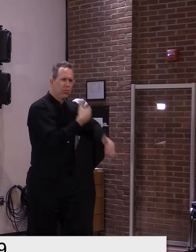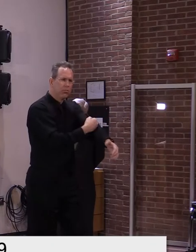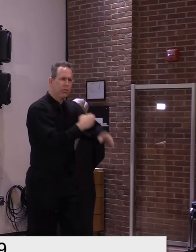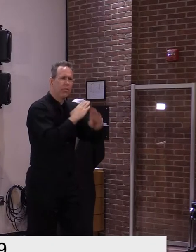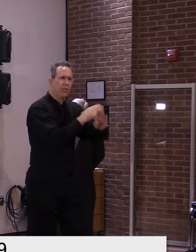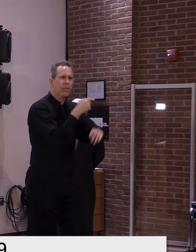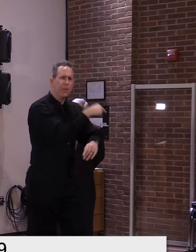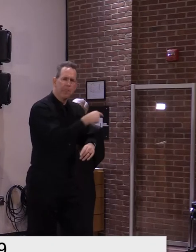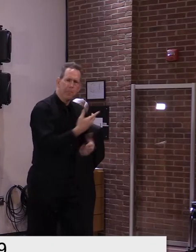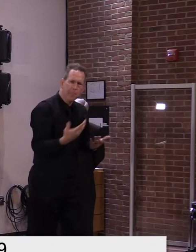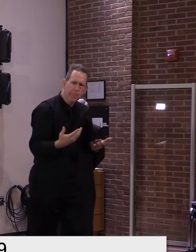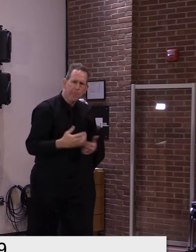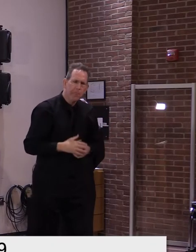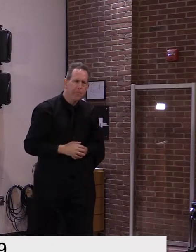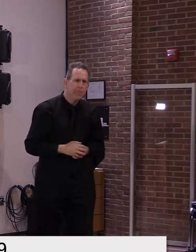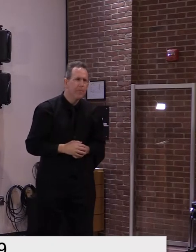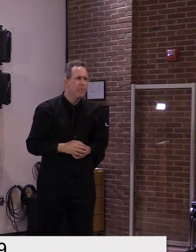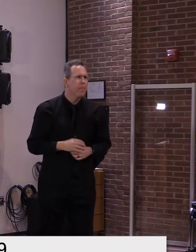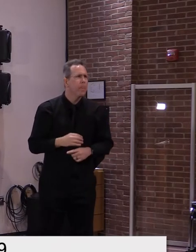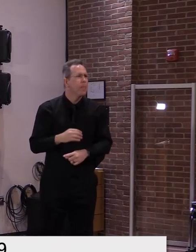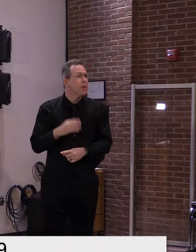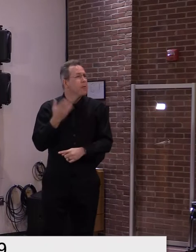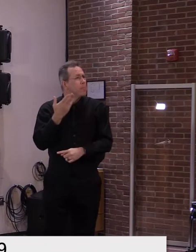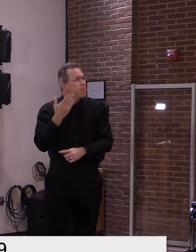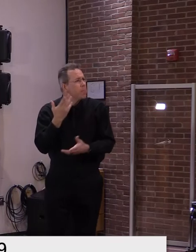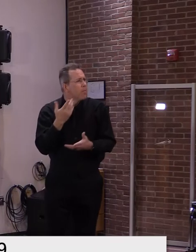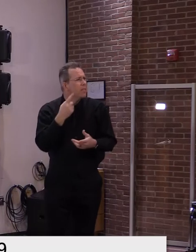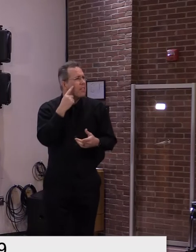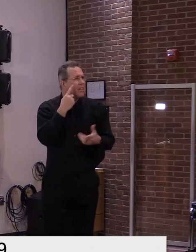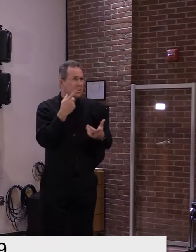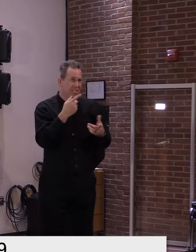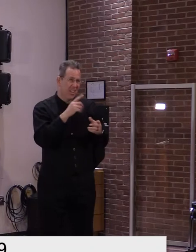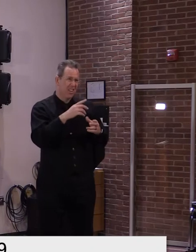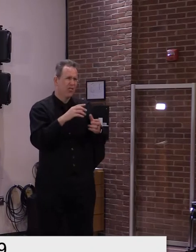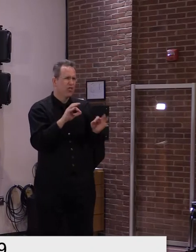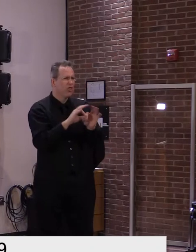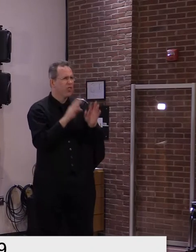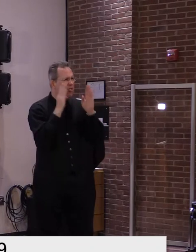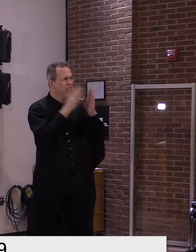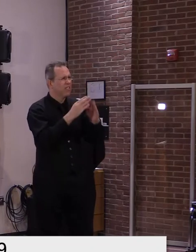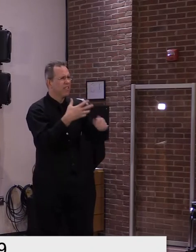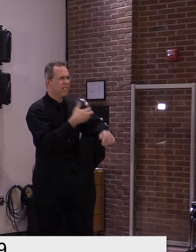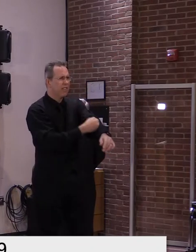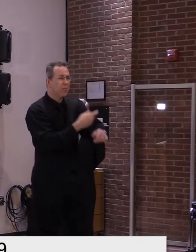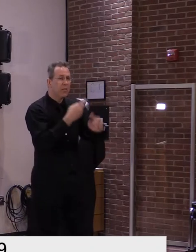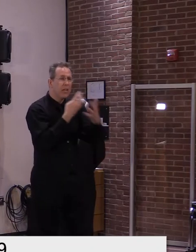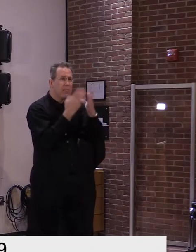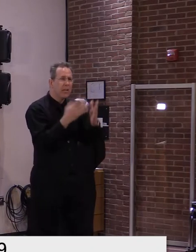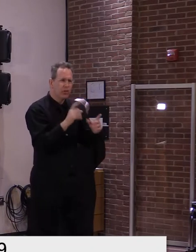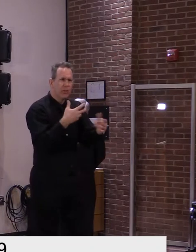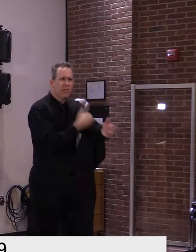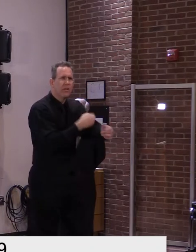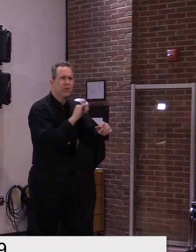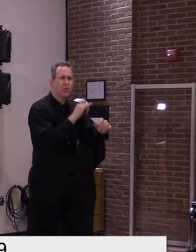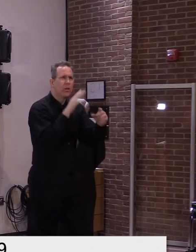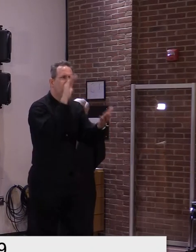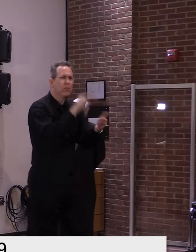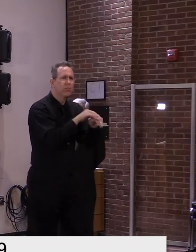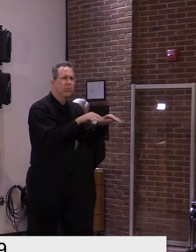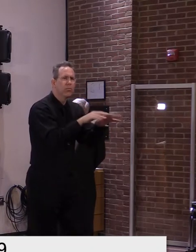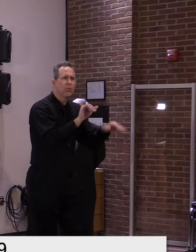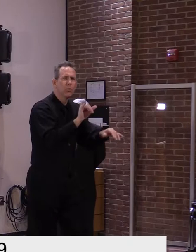inmates as if they were residents of long-term care facilities. Yeah, so I can handle the beginning of that question